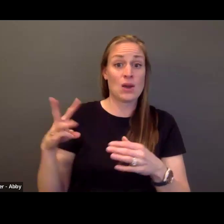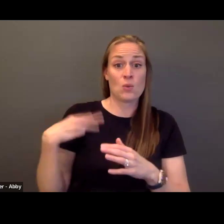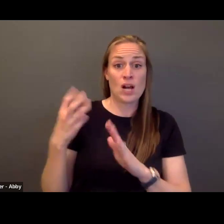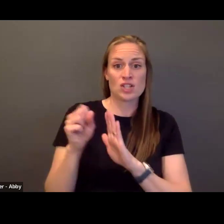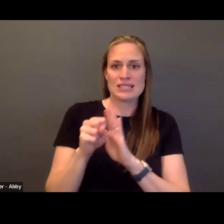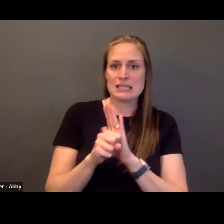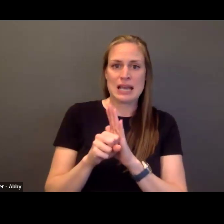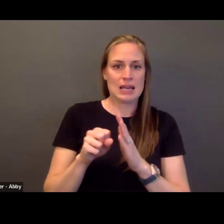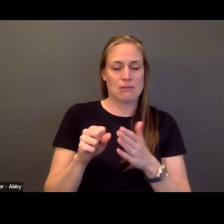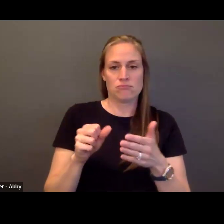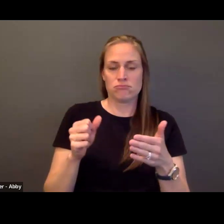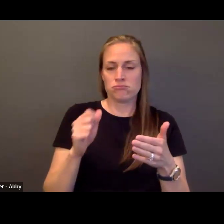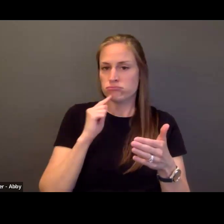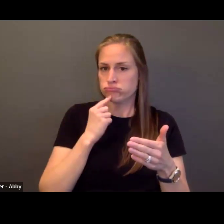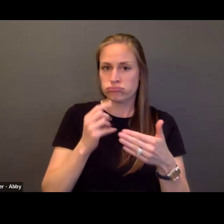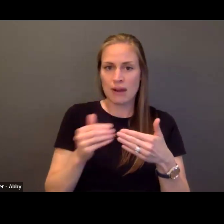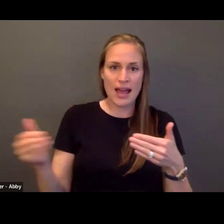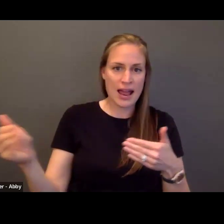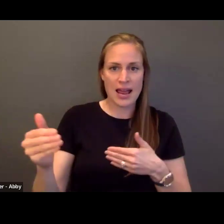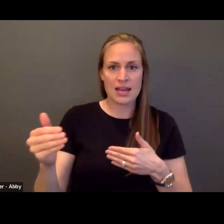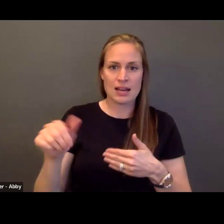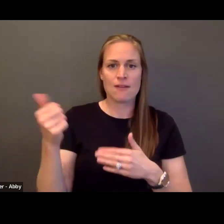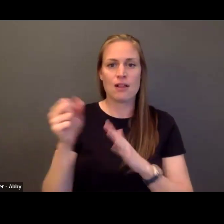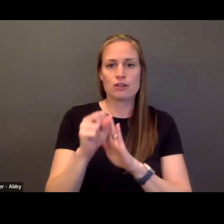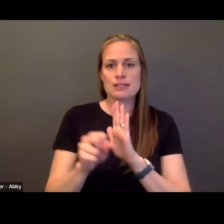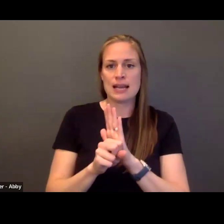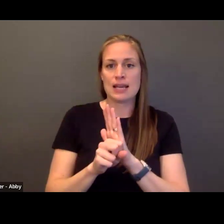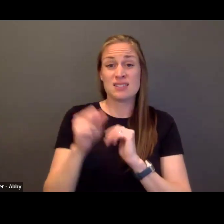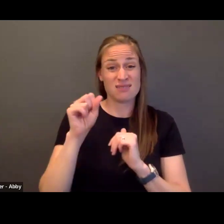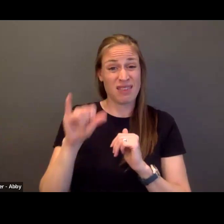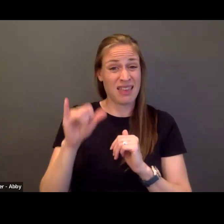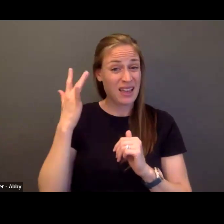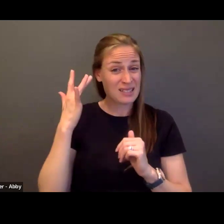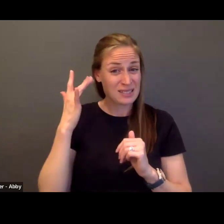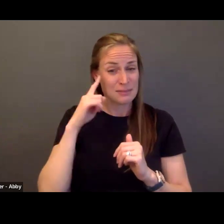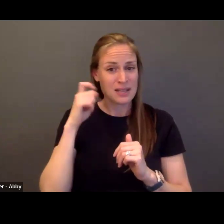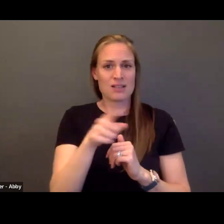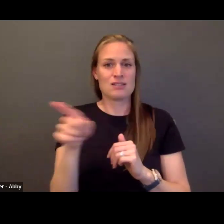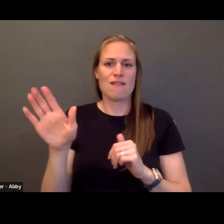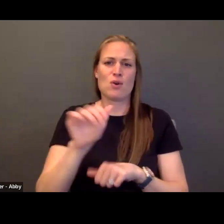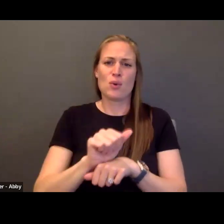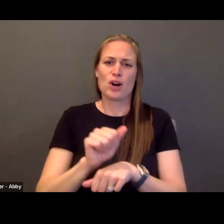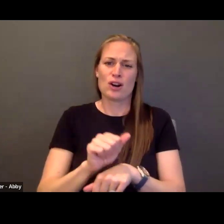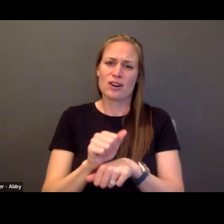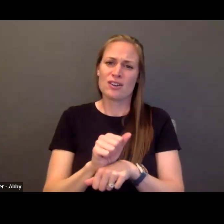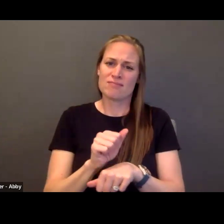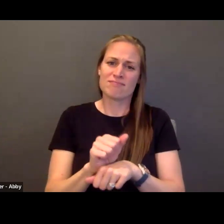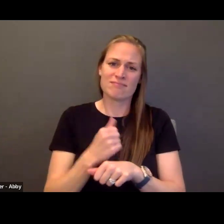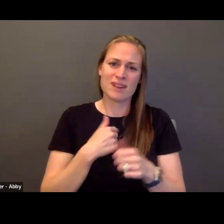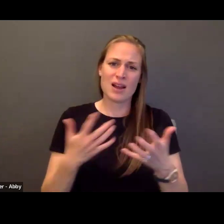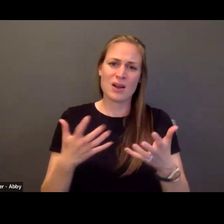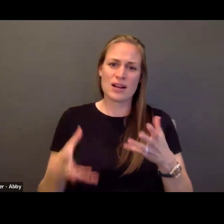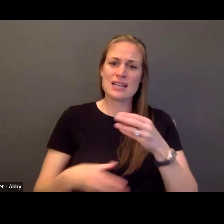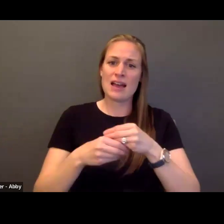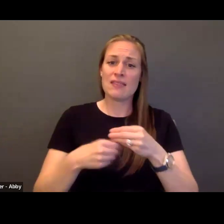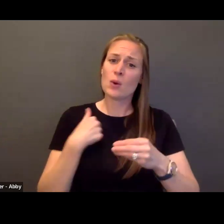among most other states, and that is because of all of y'all work. So I just wanted to add that in there, that we are ahead.